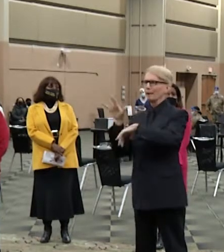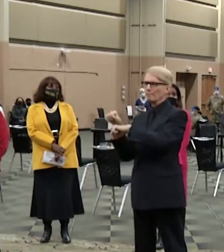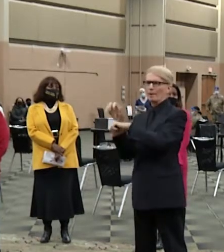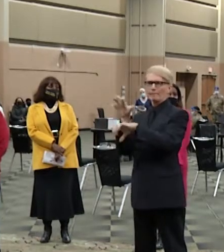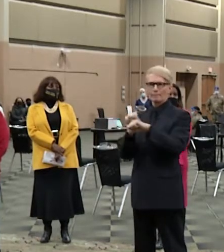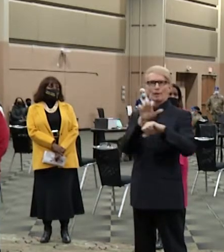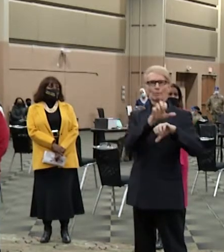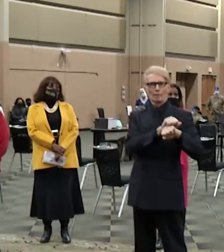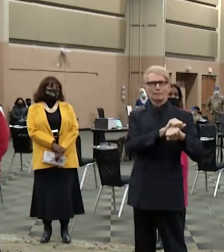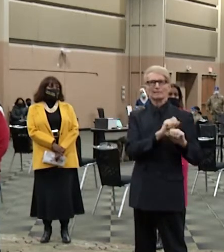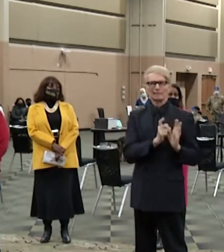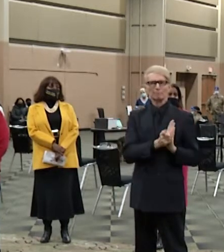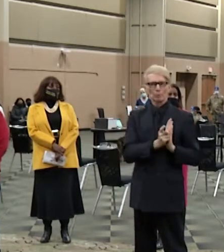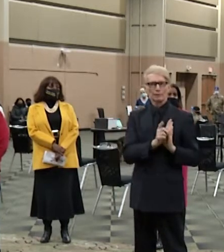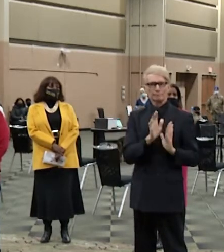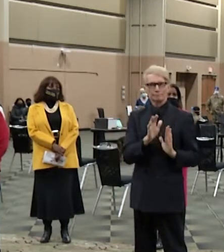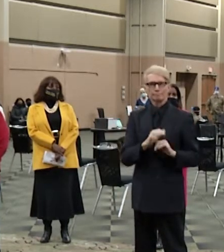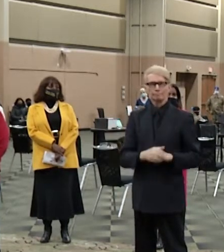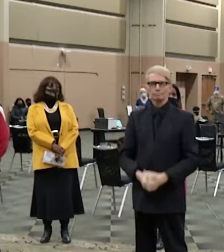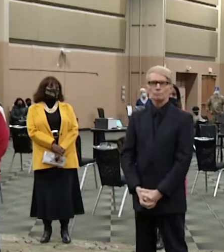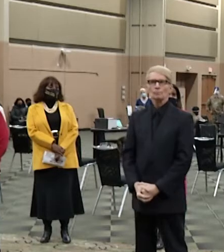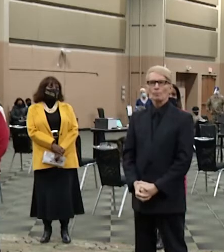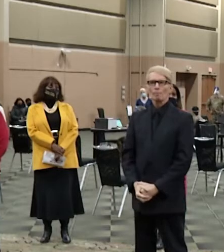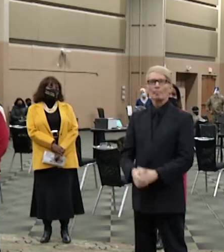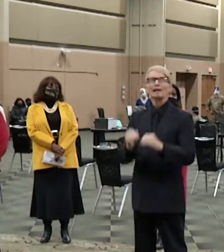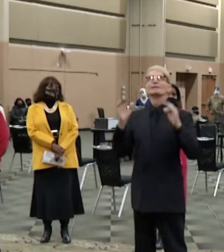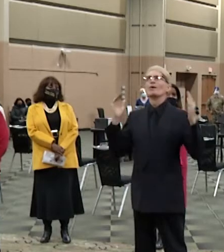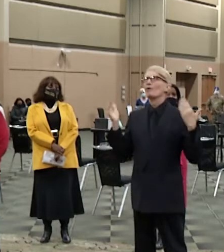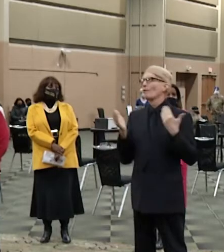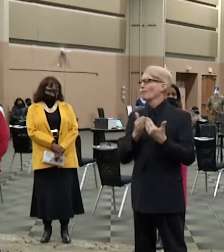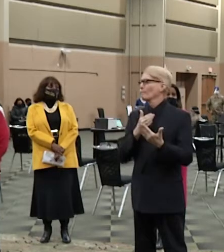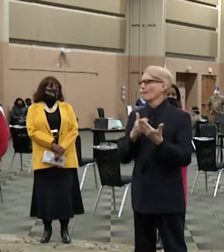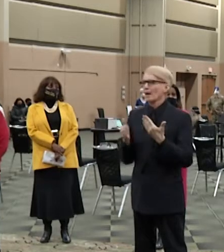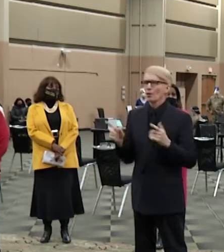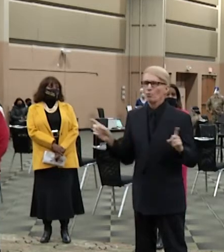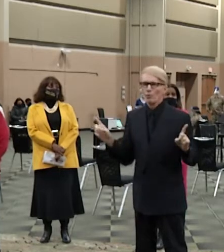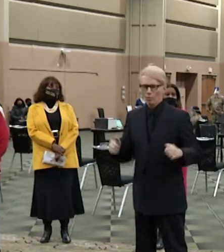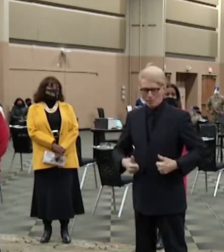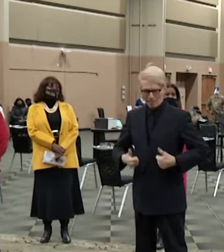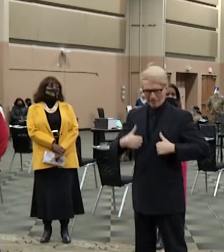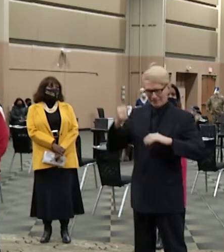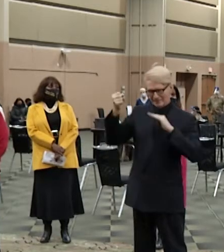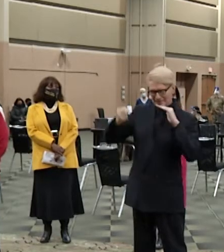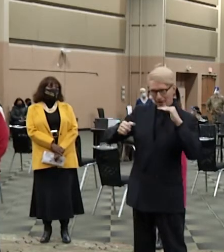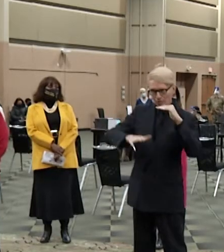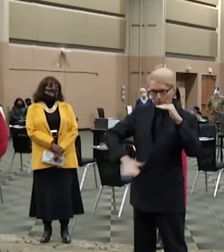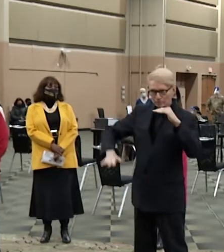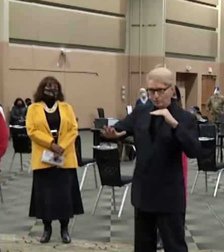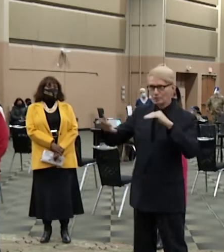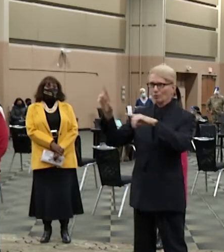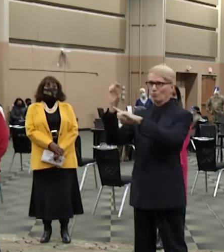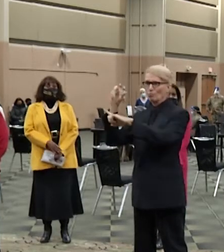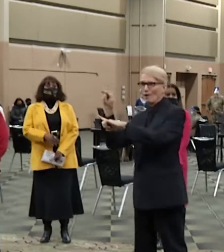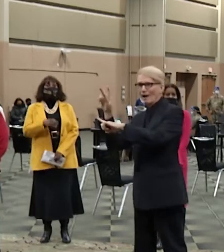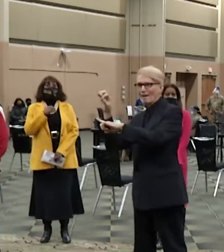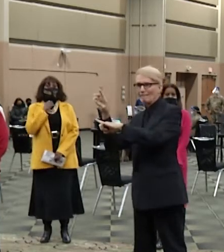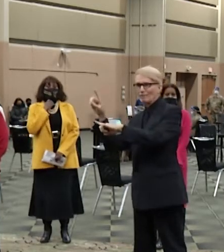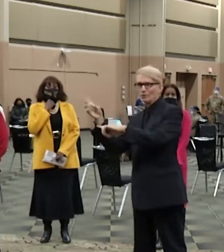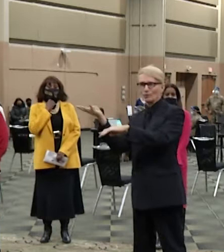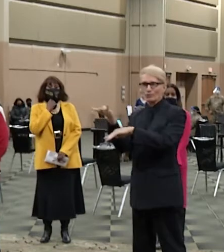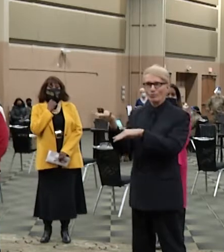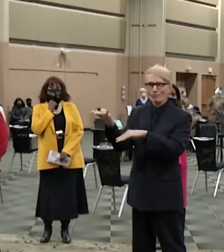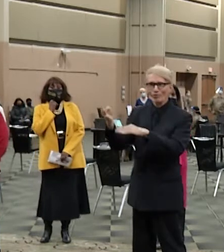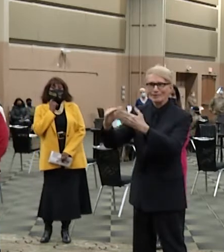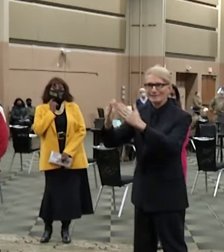moment. And all Illinoisans, whether you live here in the south suburbs, in Rockford, the Quad